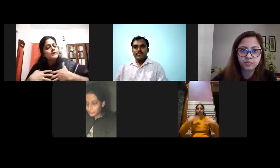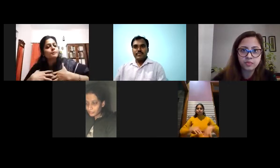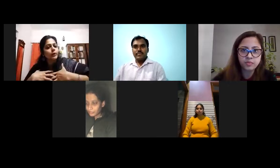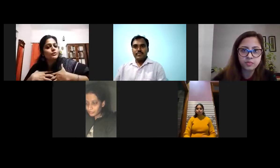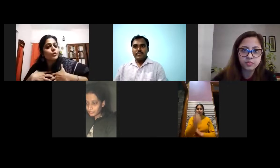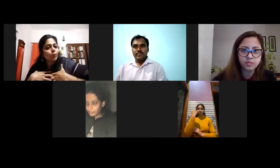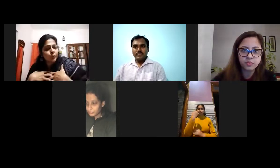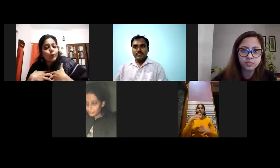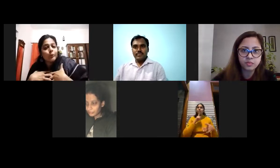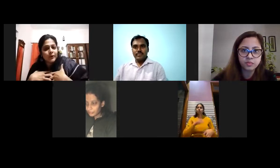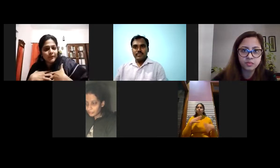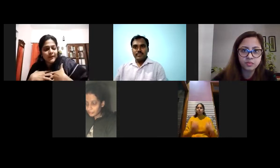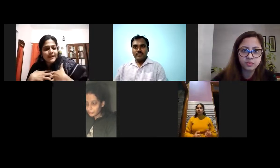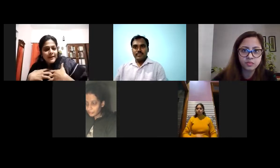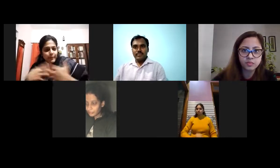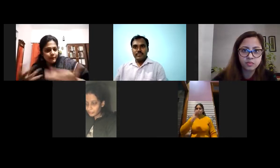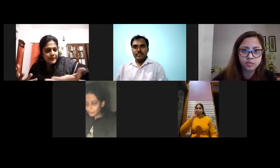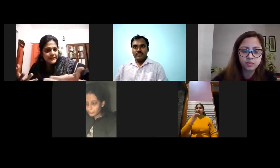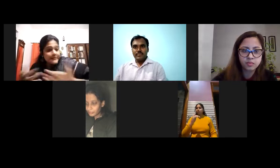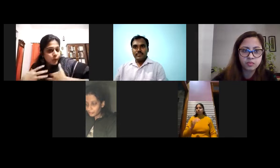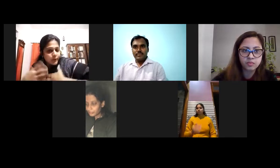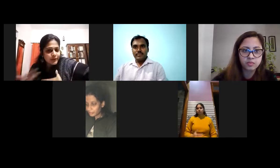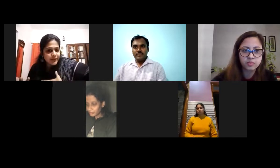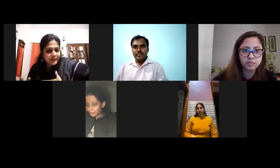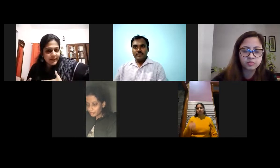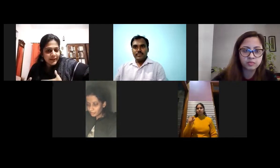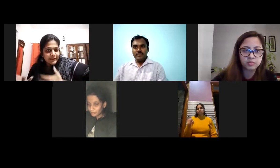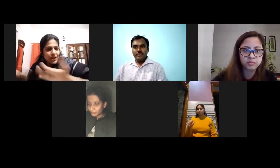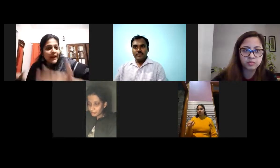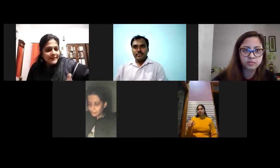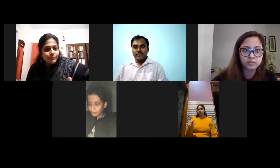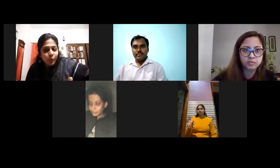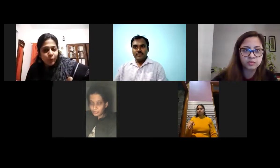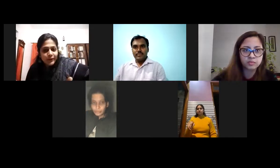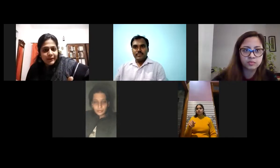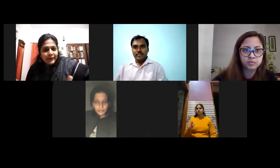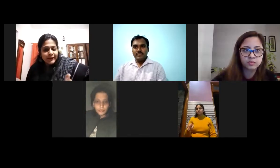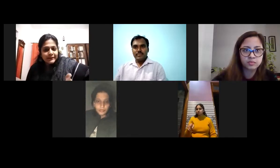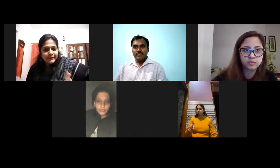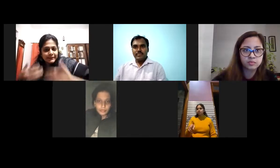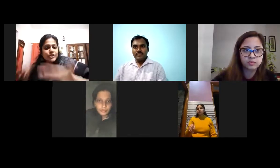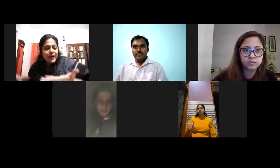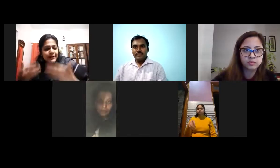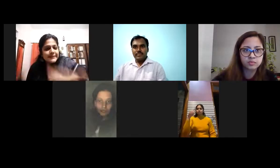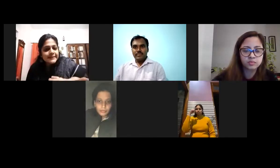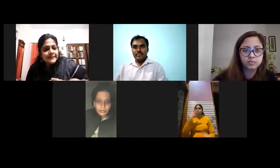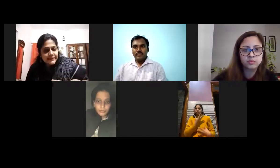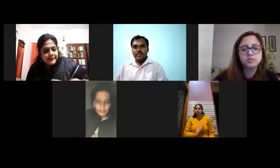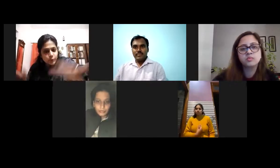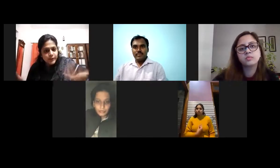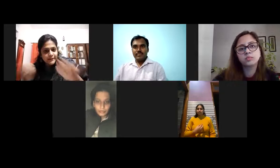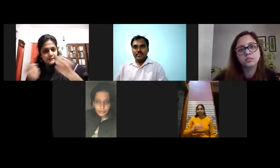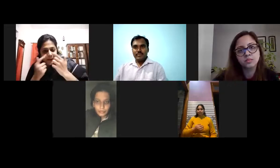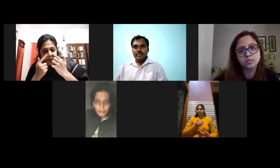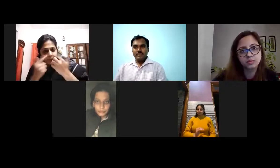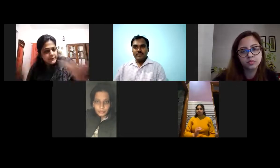want his body to grow beyond that. I mean, his disappointment when the child is born, right? The child that he considers his